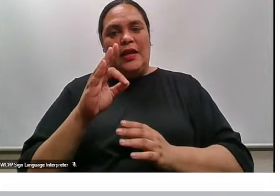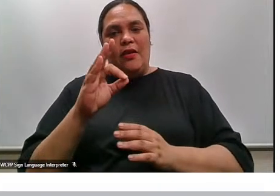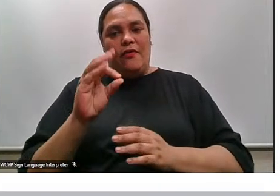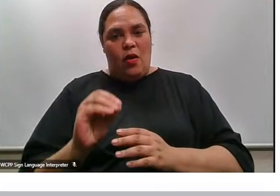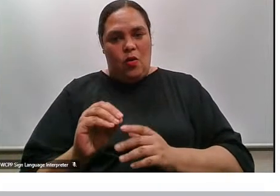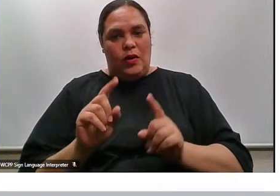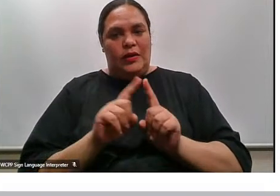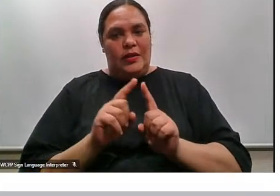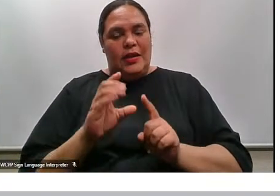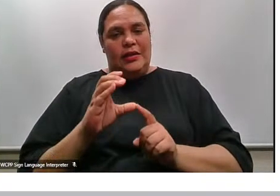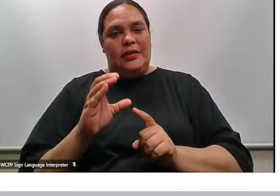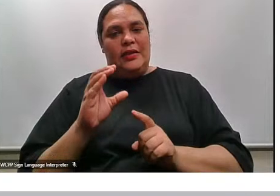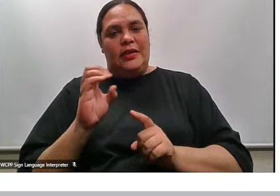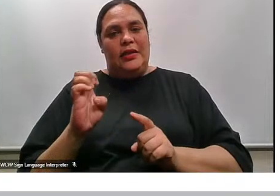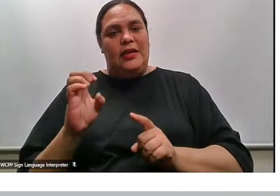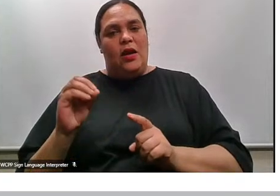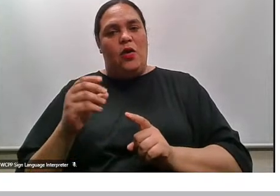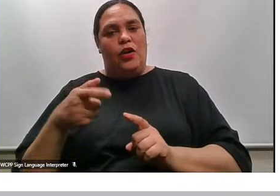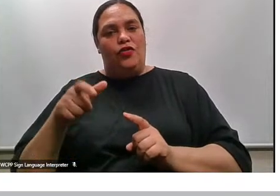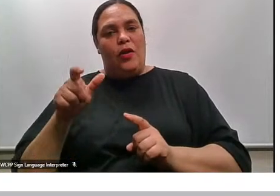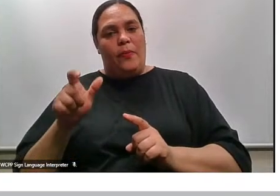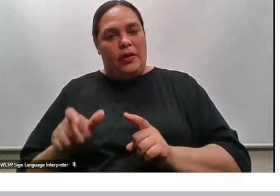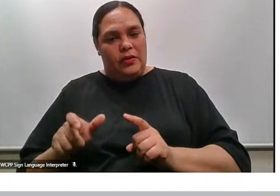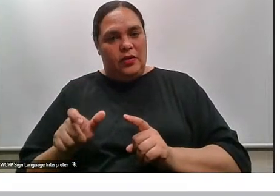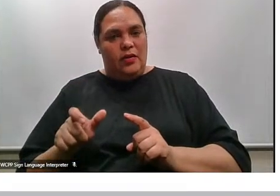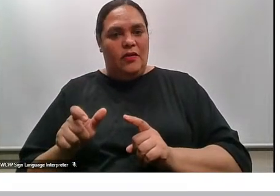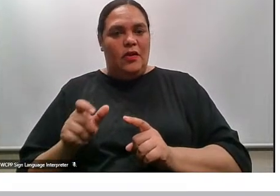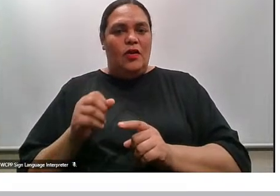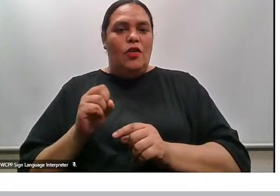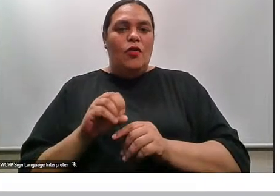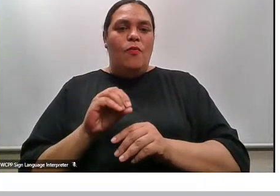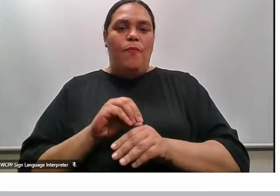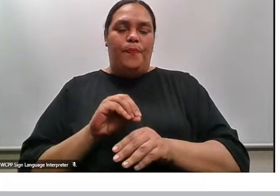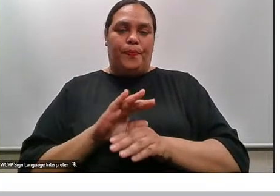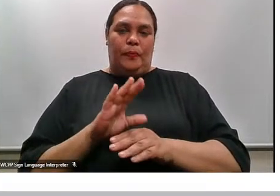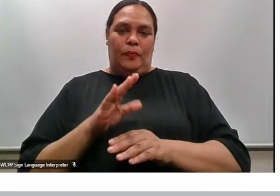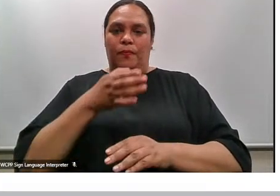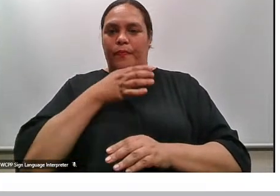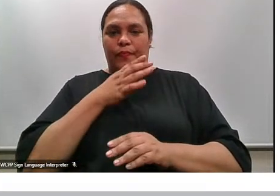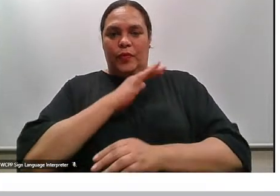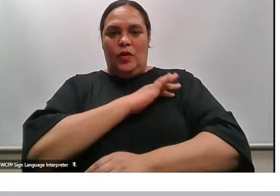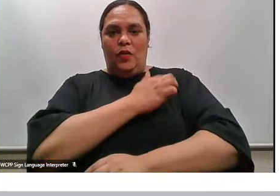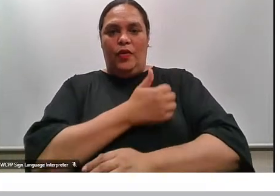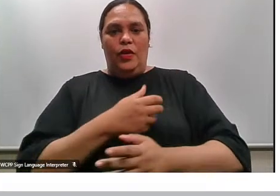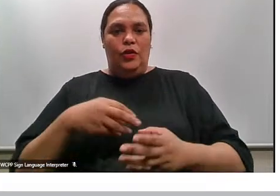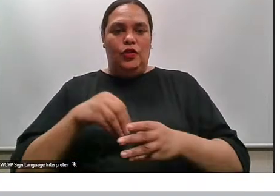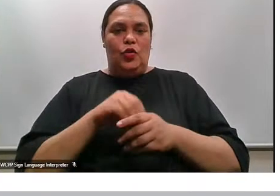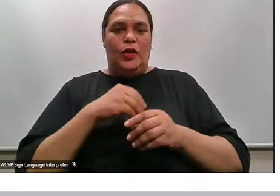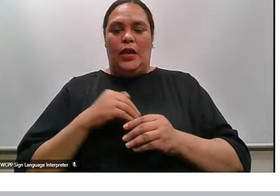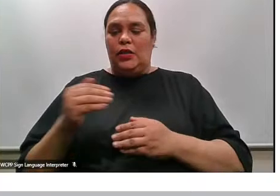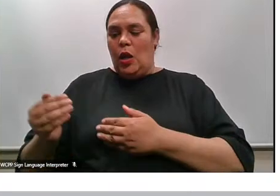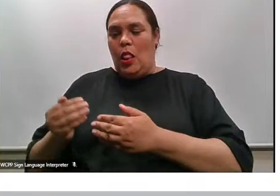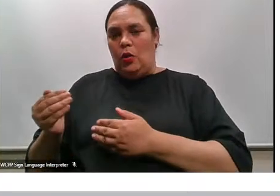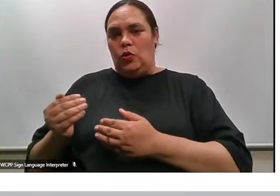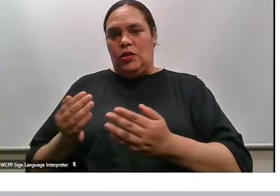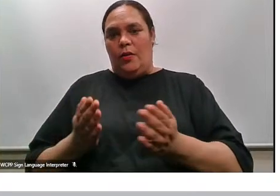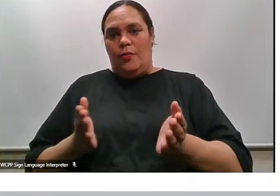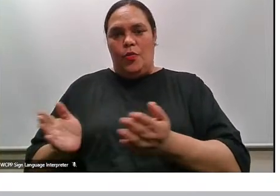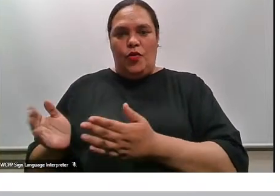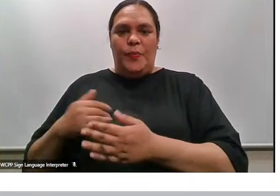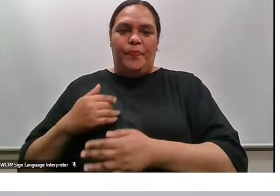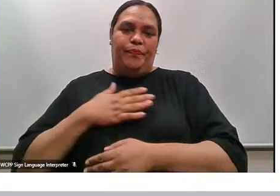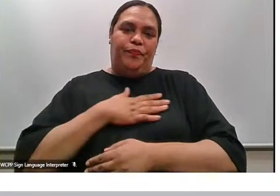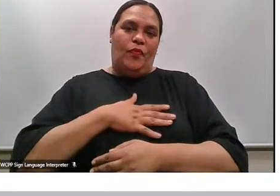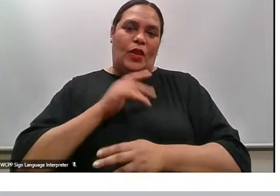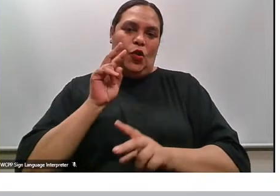as well as the CEO and the chairperson of the Liquor Authority, join us closer to this side. I appreciate your